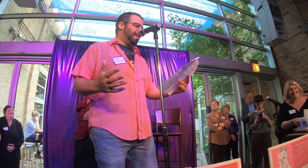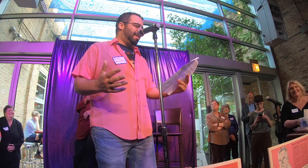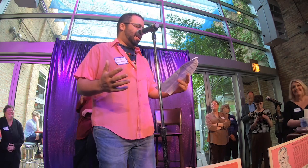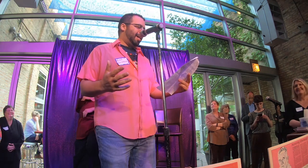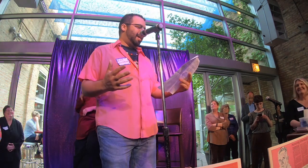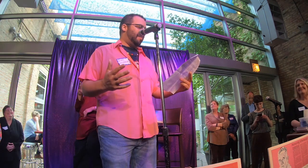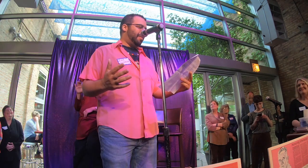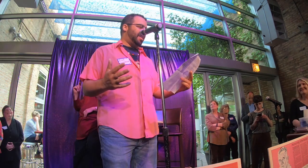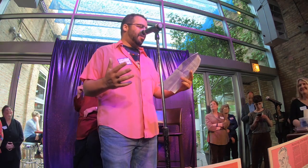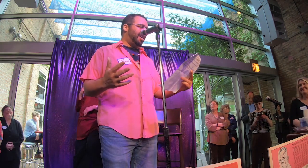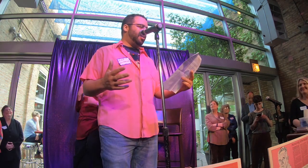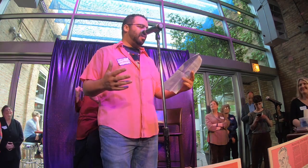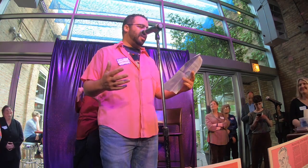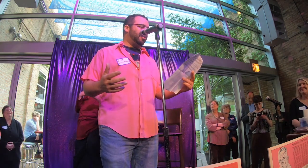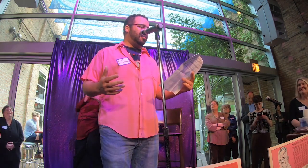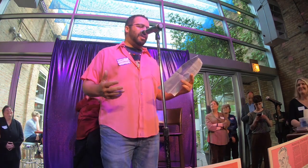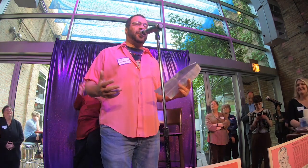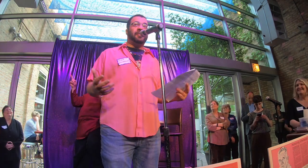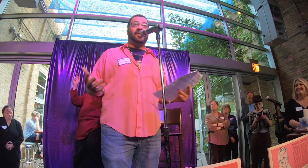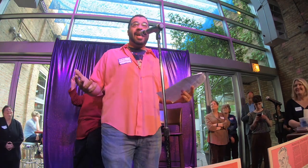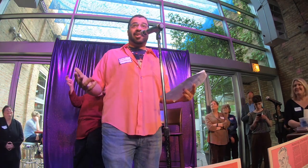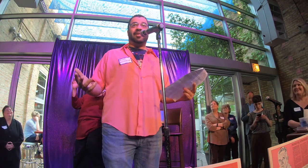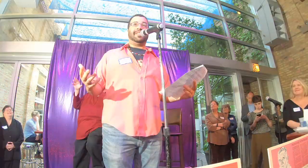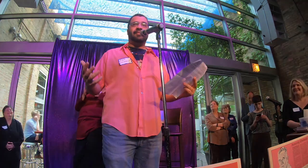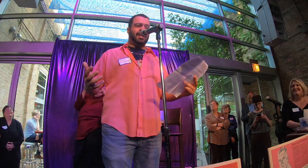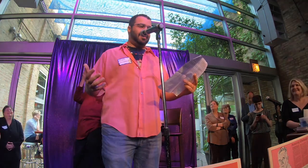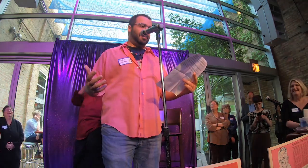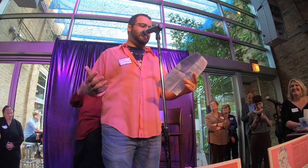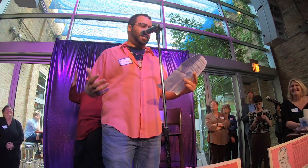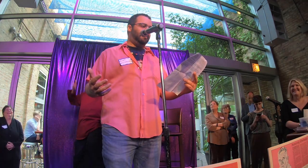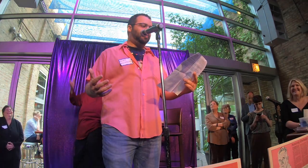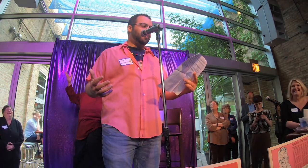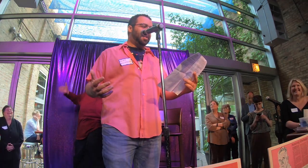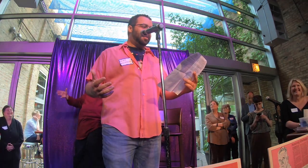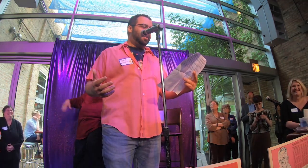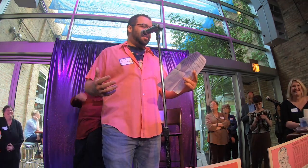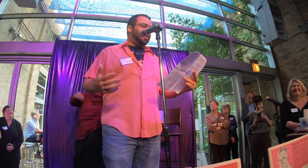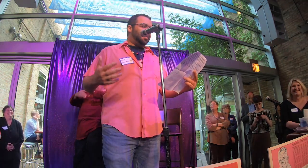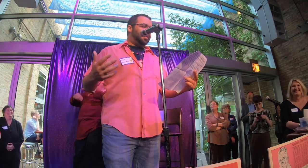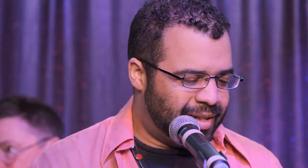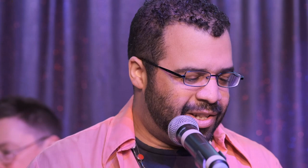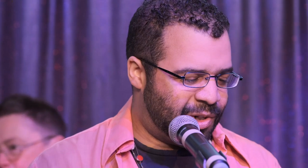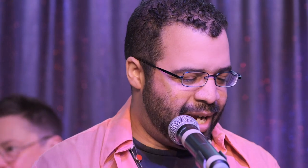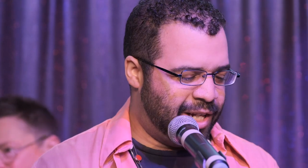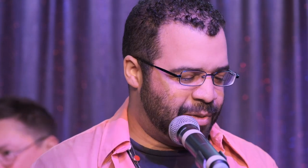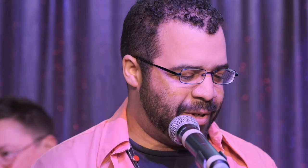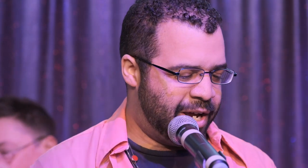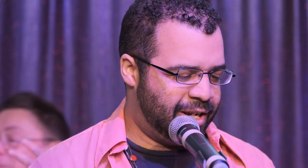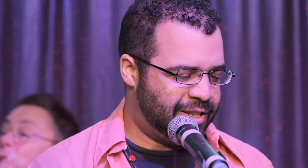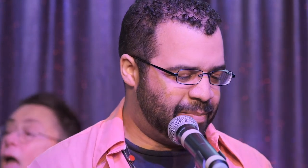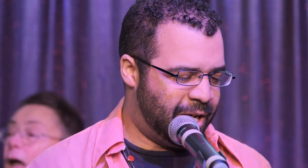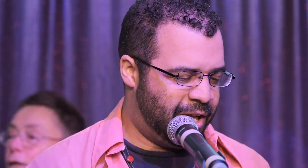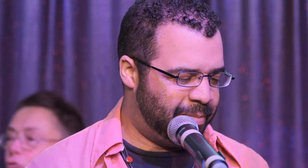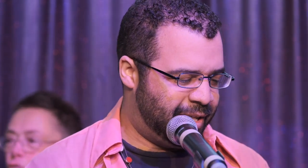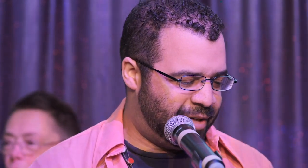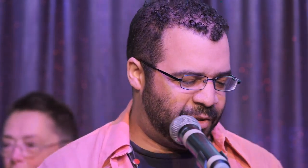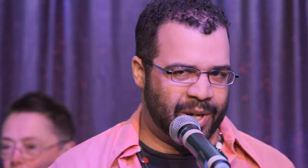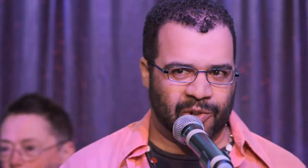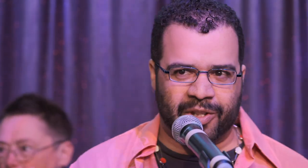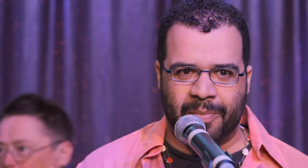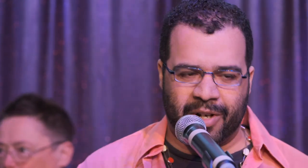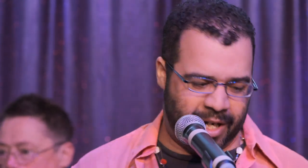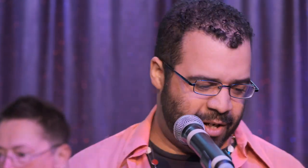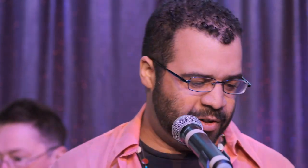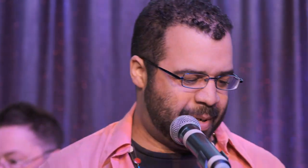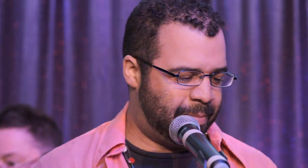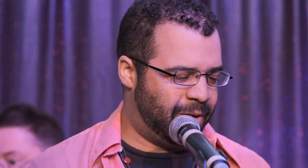Times, and their titles will include multiple slashes, as does mine. Trying to put out a small but